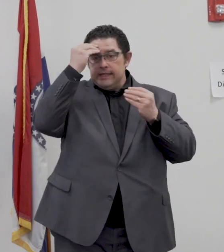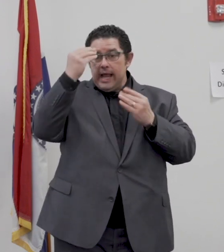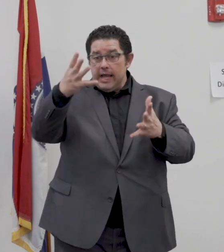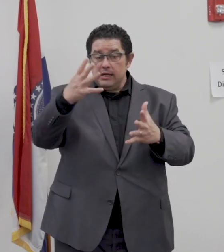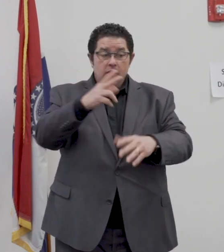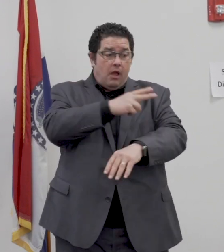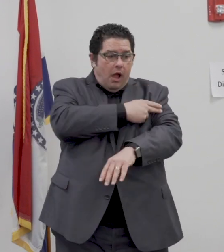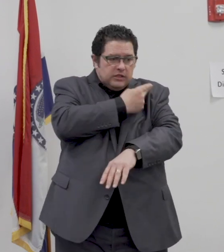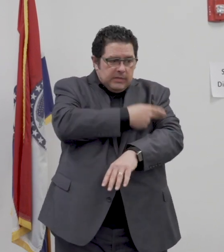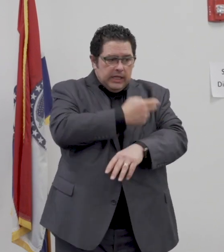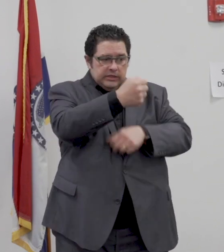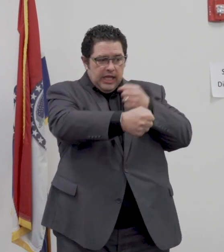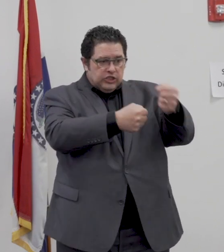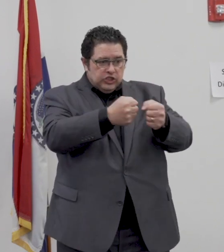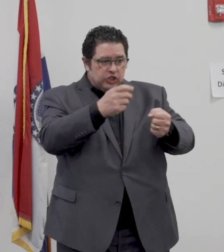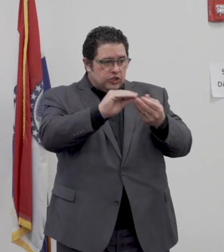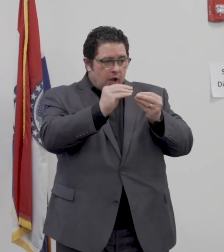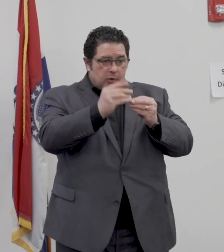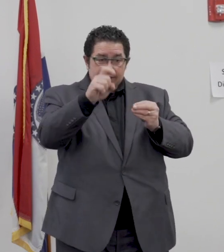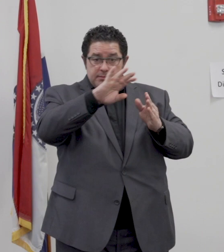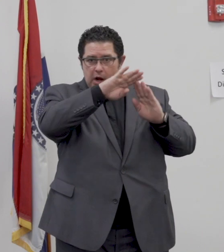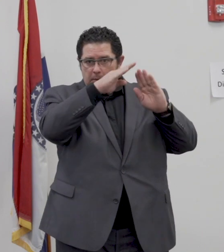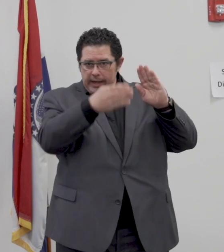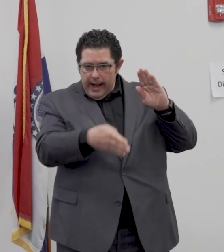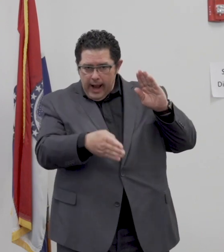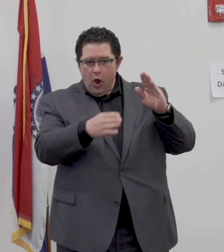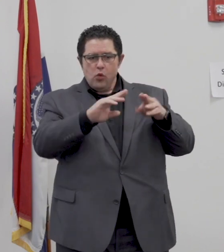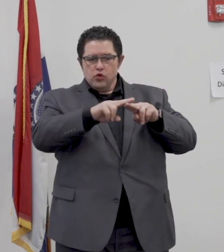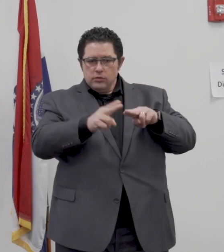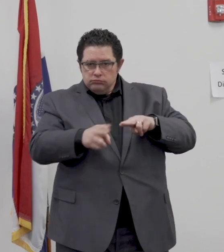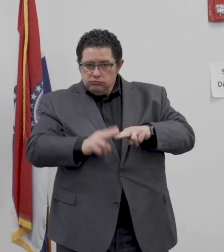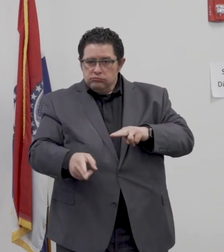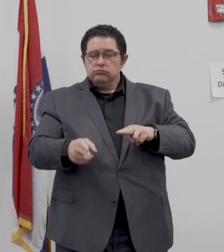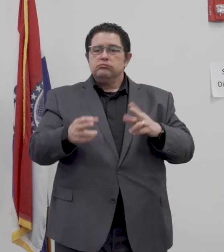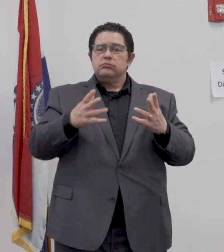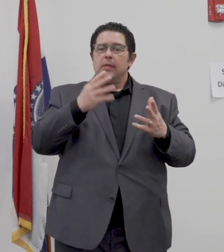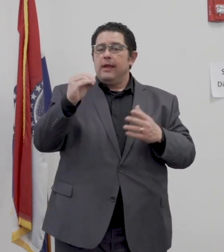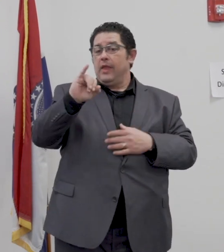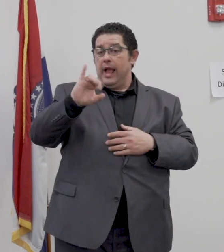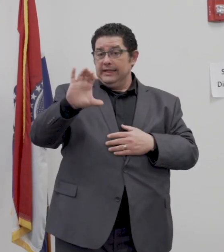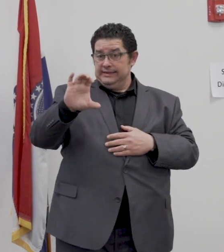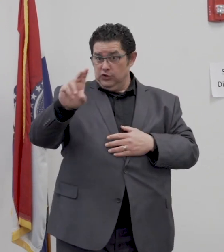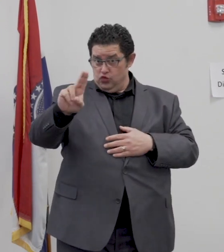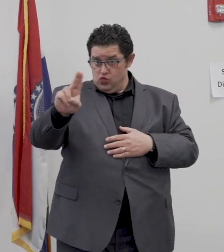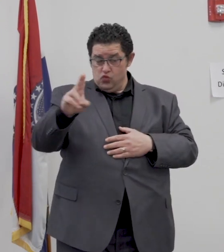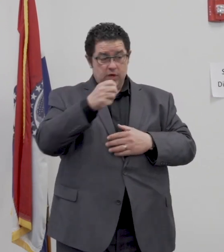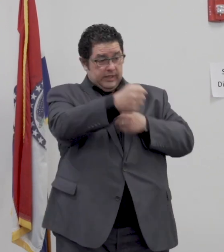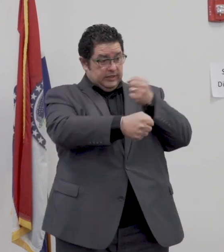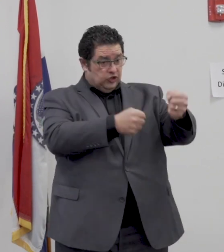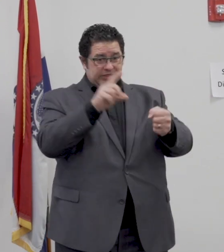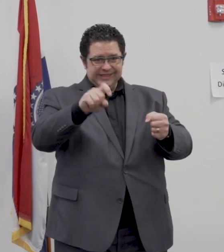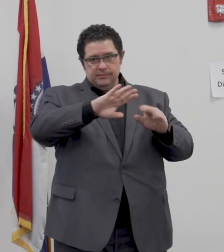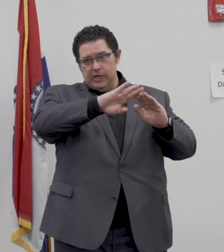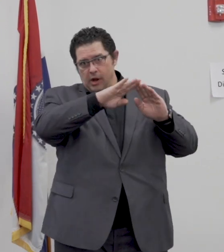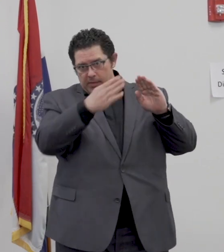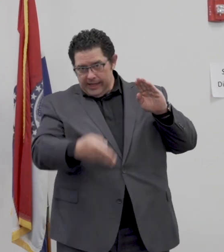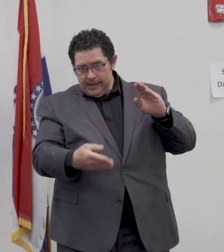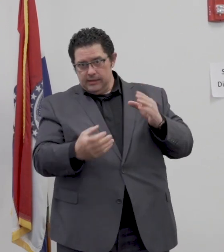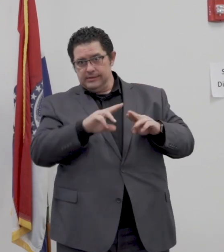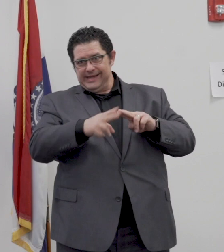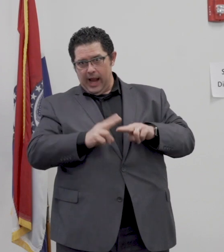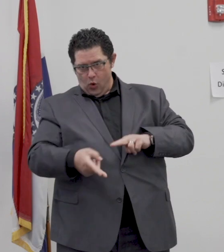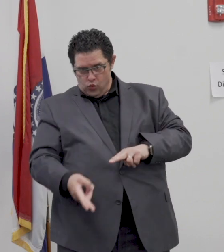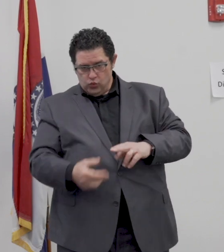hospitalizations need to be coming down, the hospital admissions need to be coming down, and the ICU admissions need to be coming down.